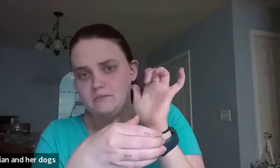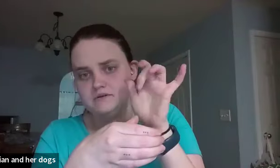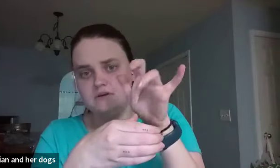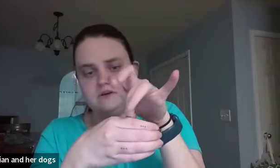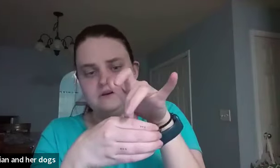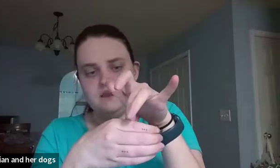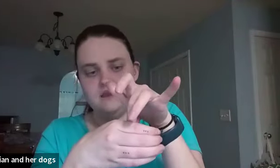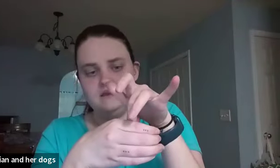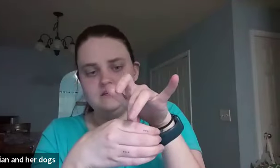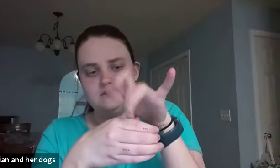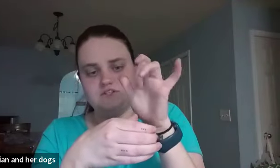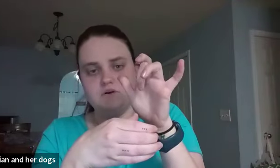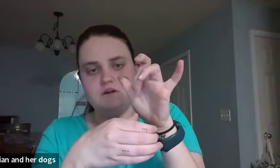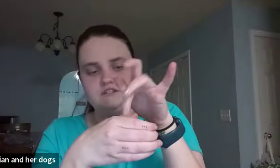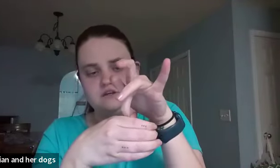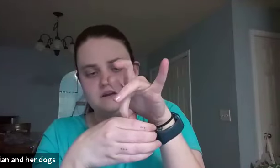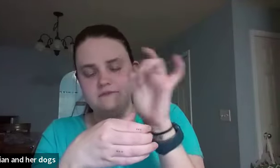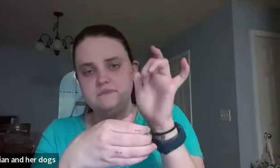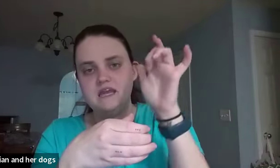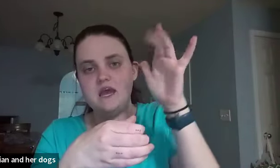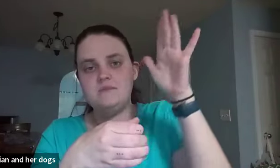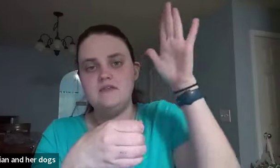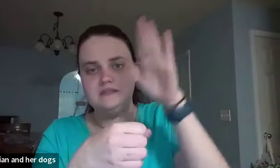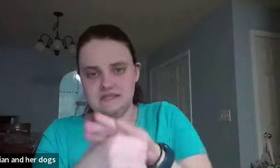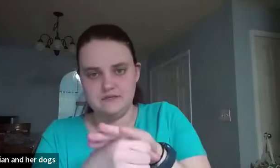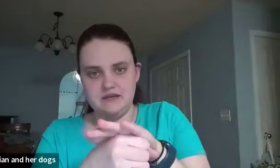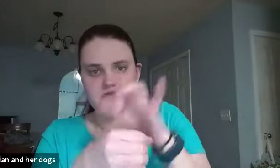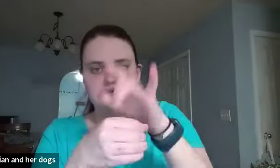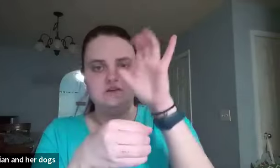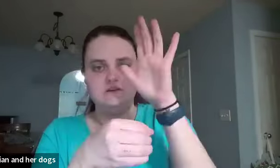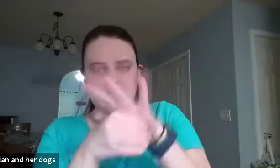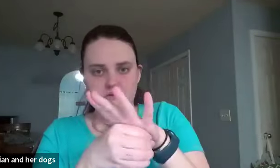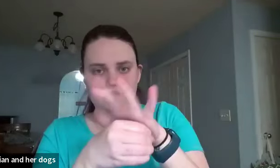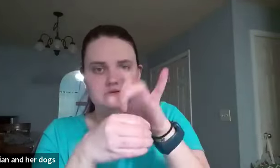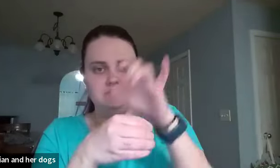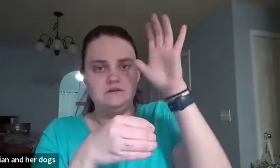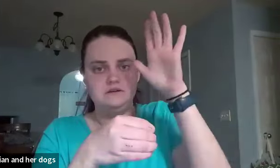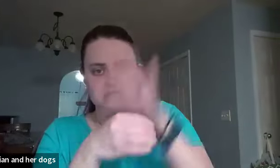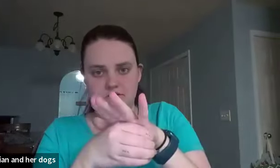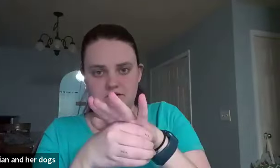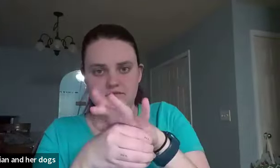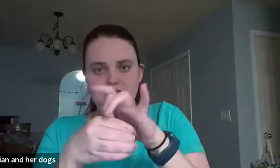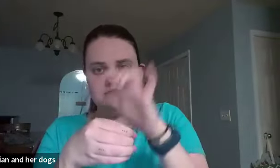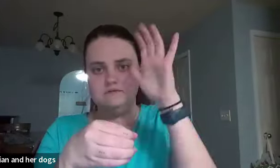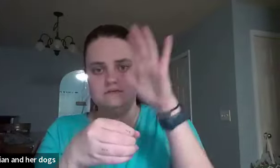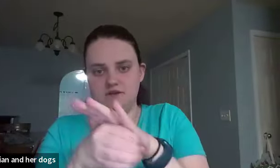tab. Okay. So soda. So you're going to flip the tab and then slam it down. Soda. Soda.